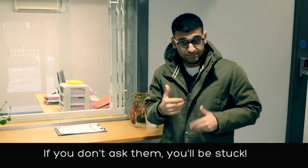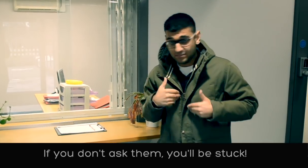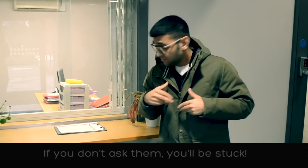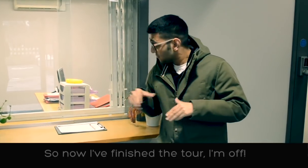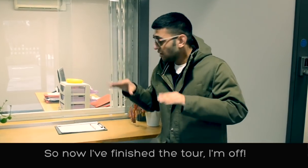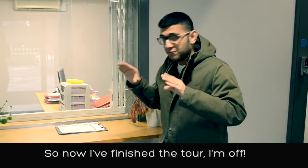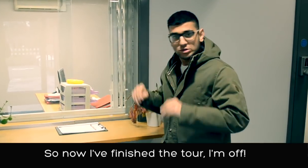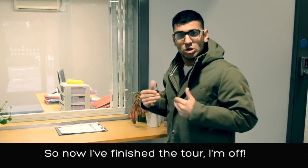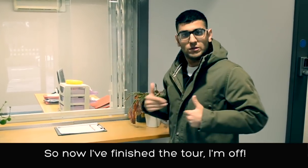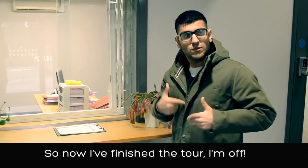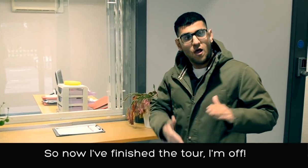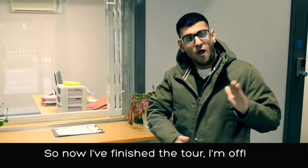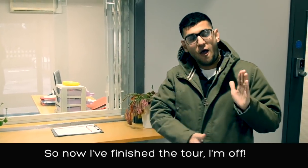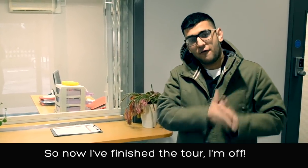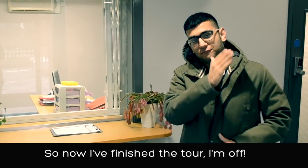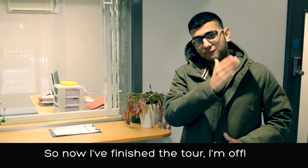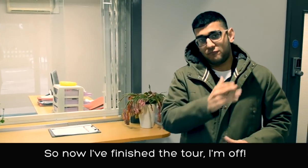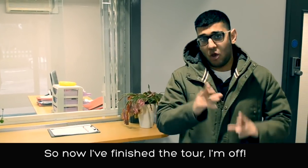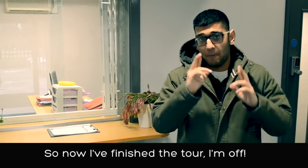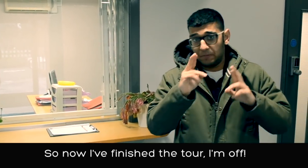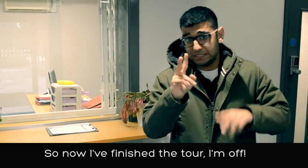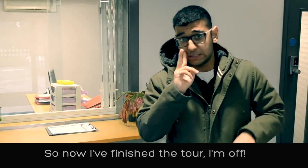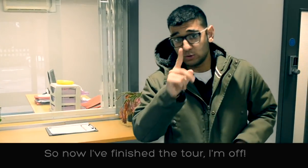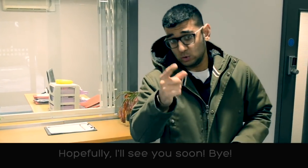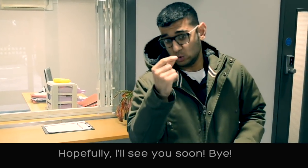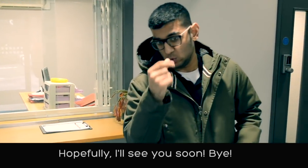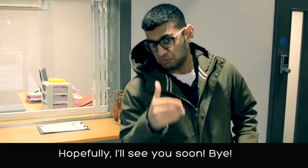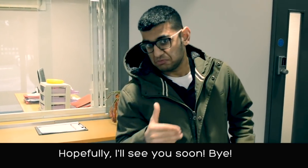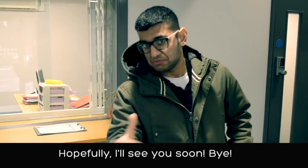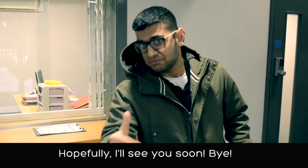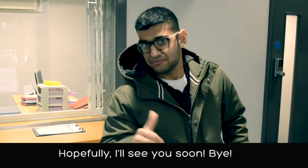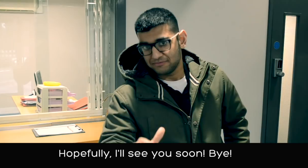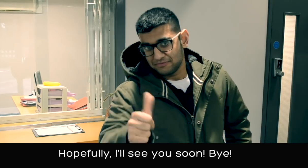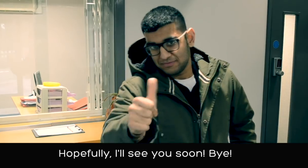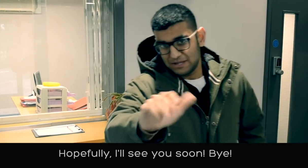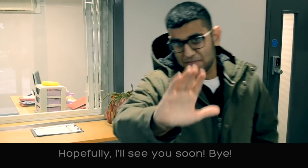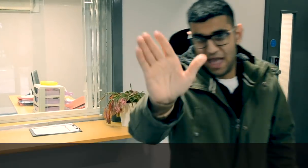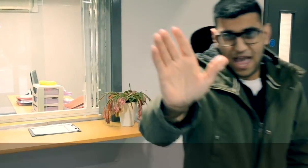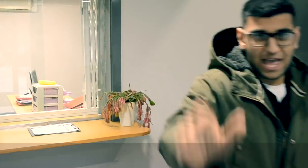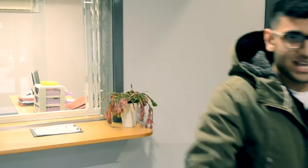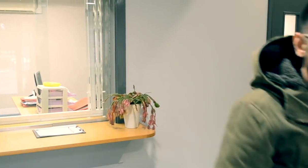So now I've finished the tour, I'm off. Hopefully, I'll see you soon. Bye.